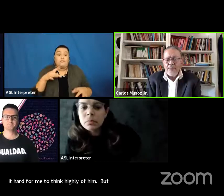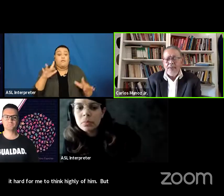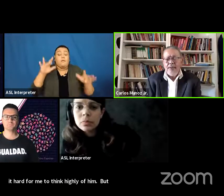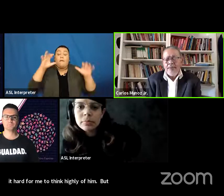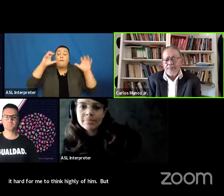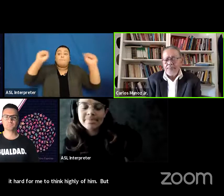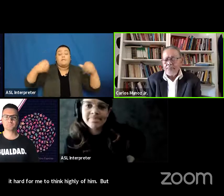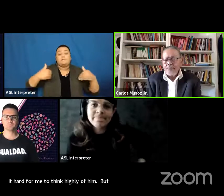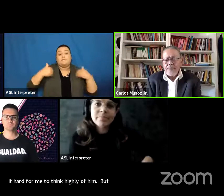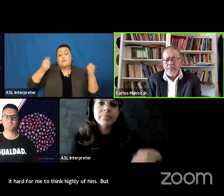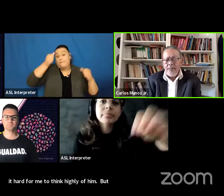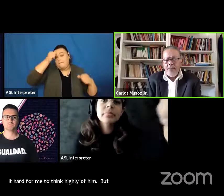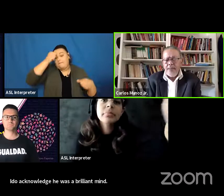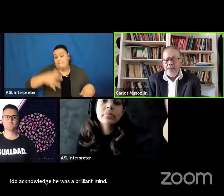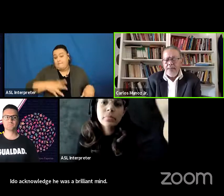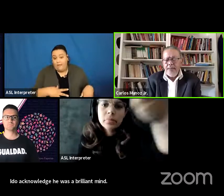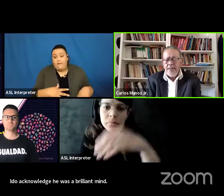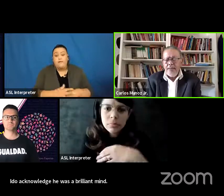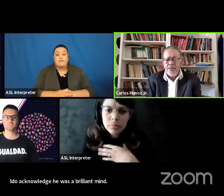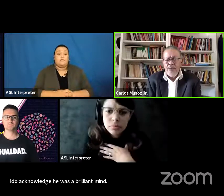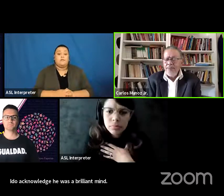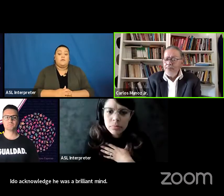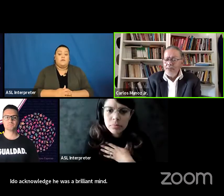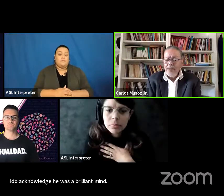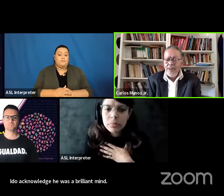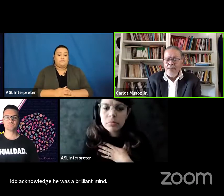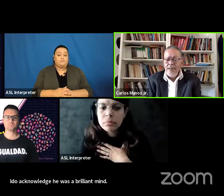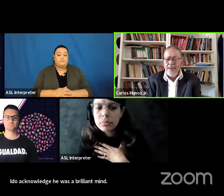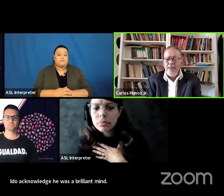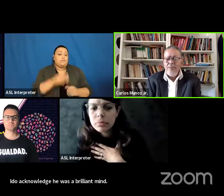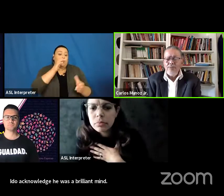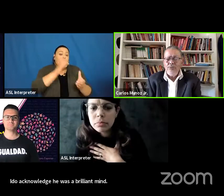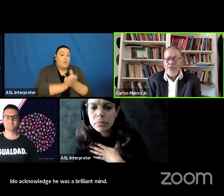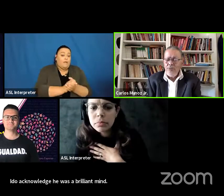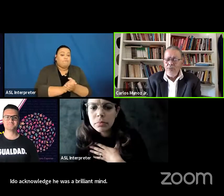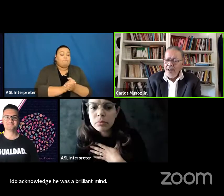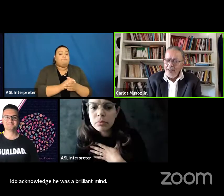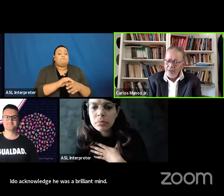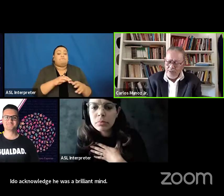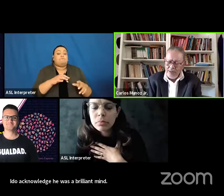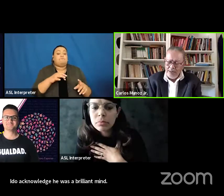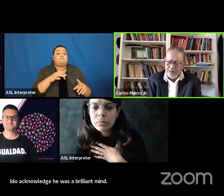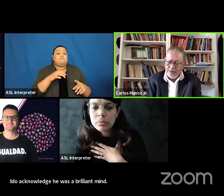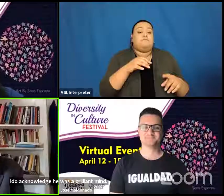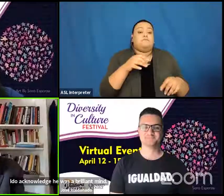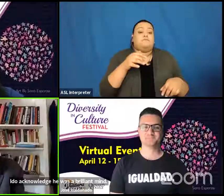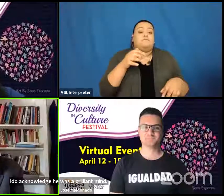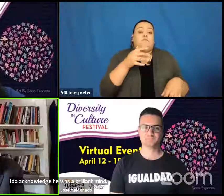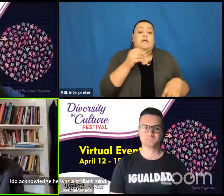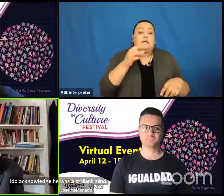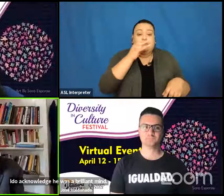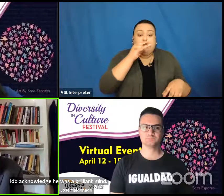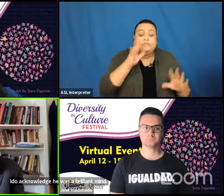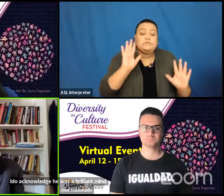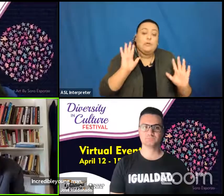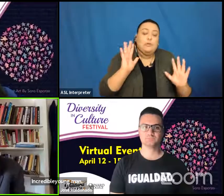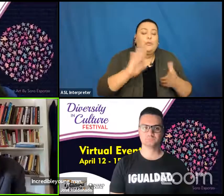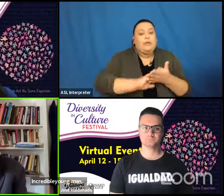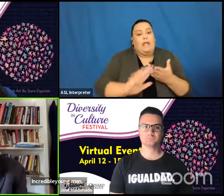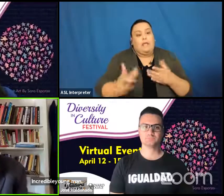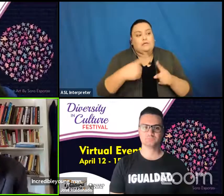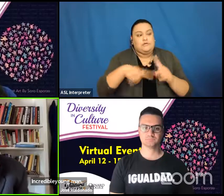man, and his wife in particular. My God, it was so nice when he took office way back